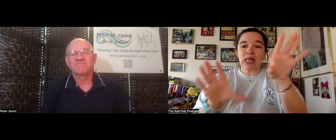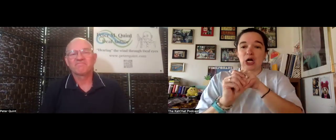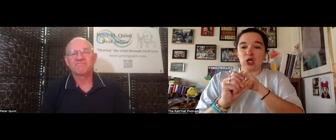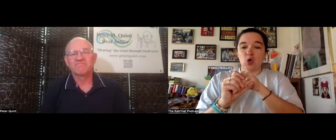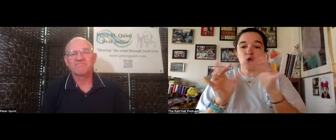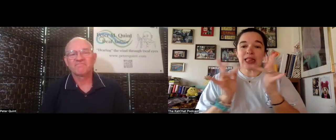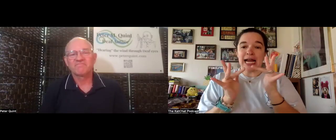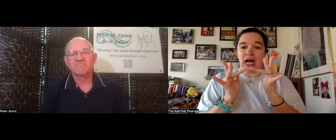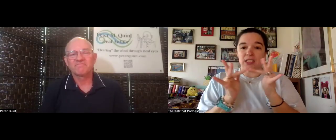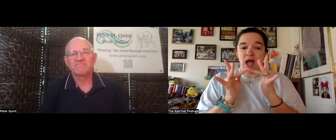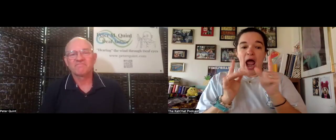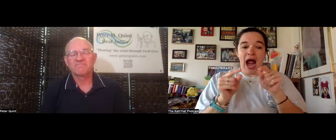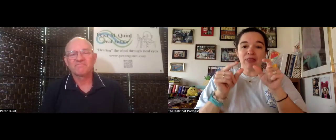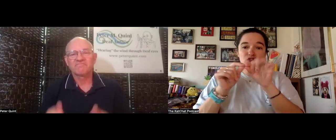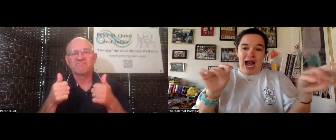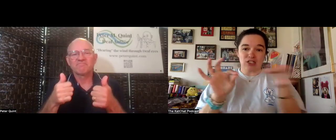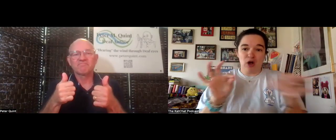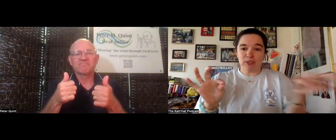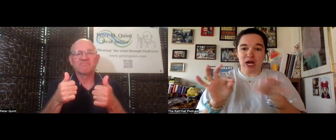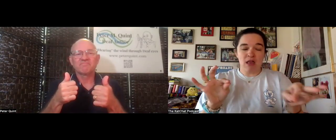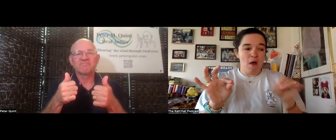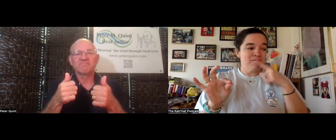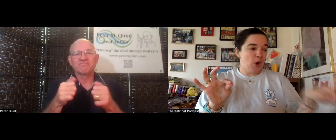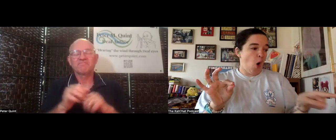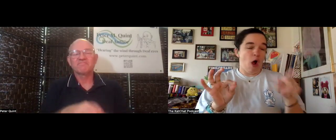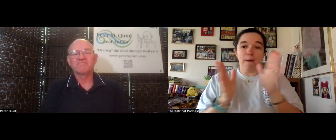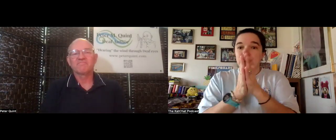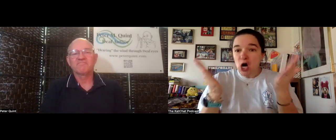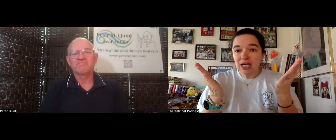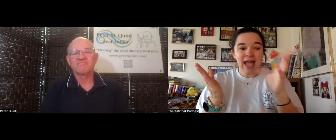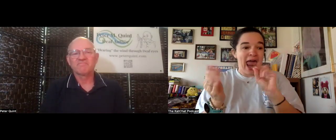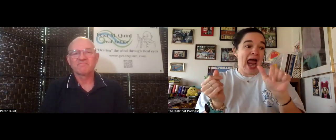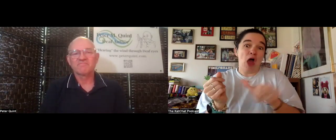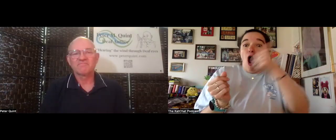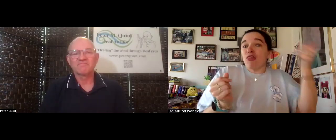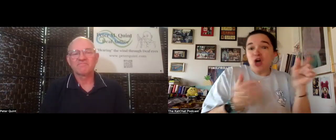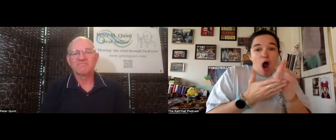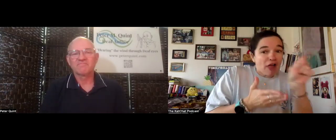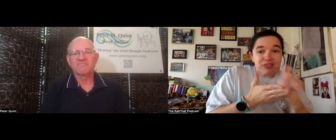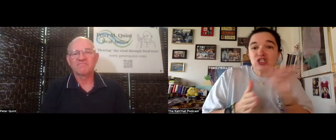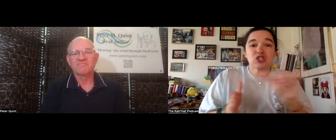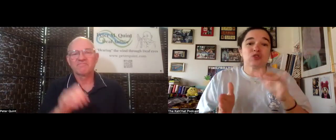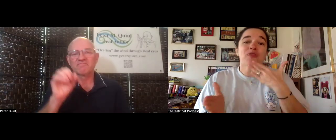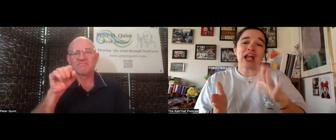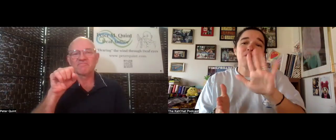I will include link and the transcription for book and other